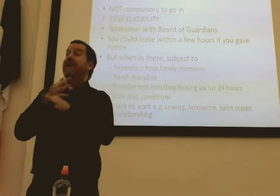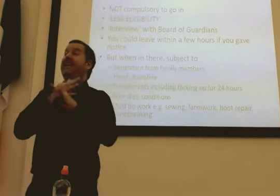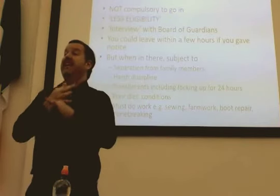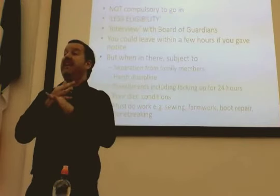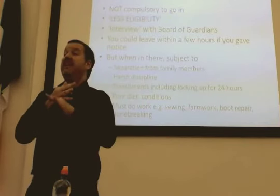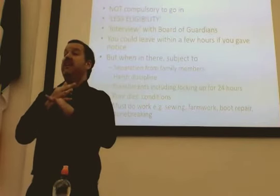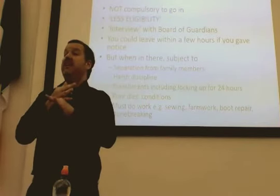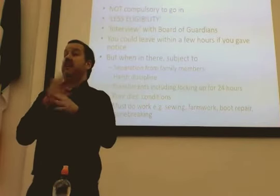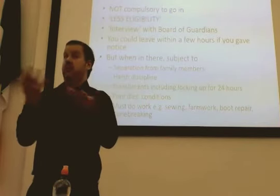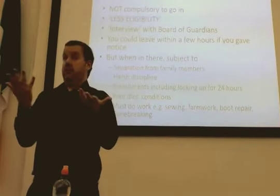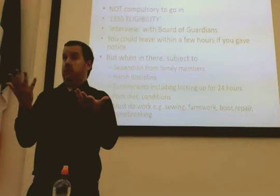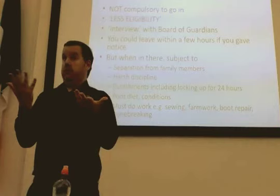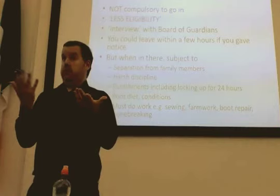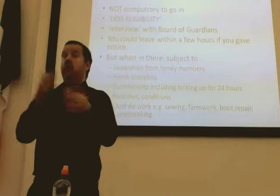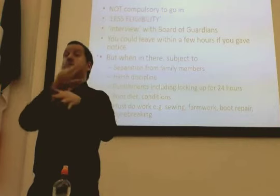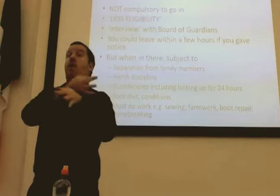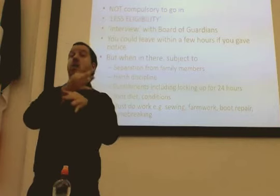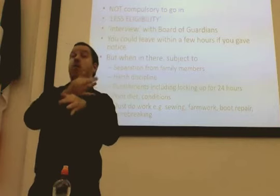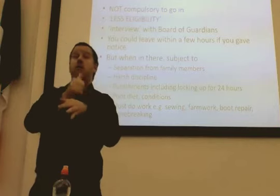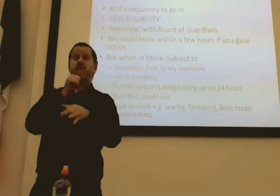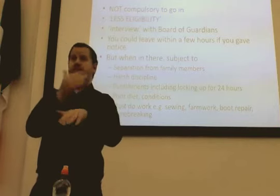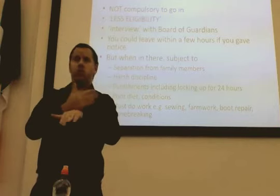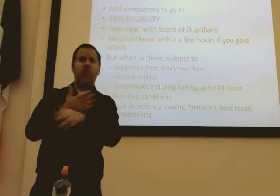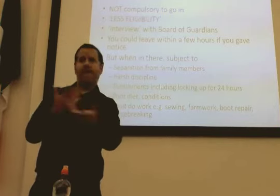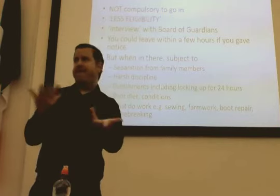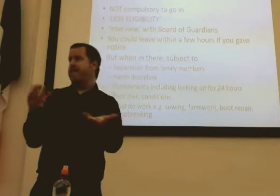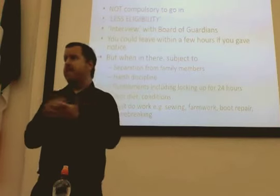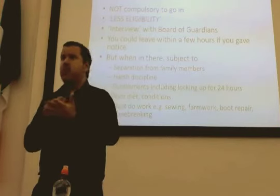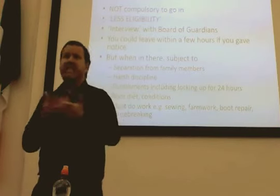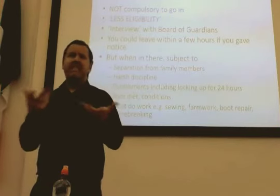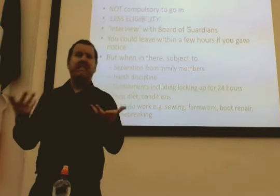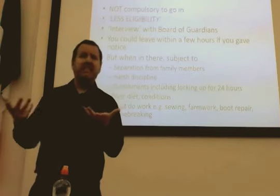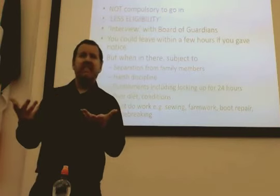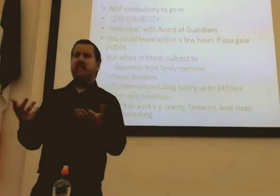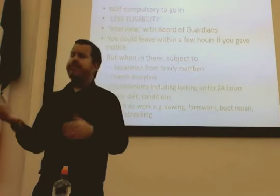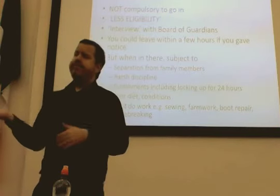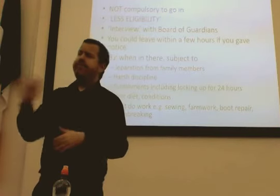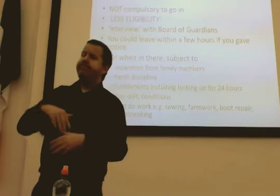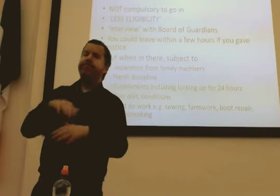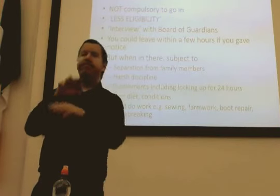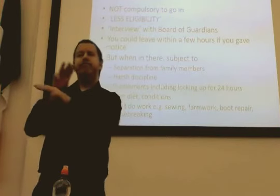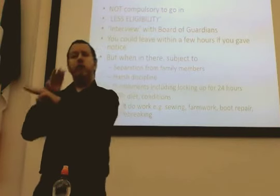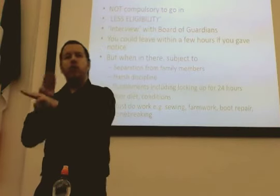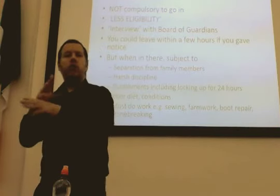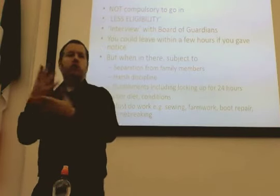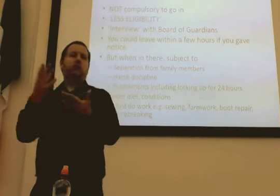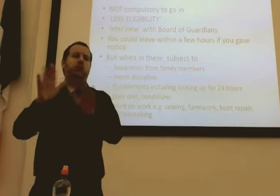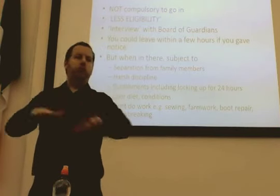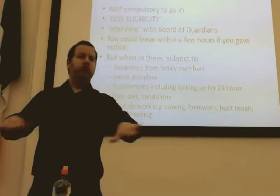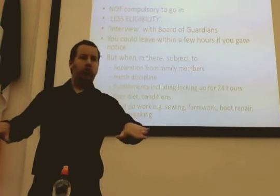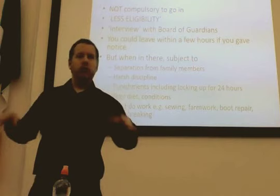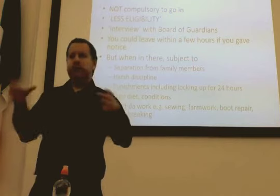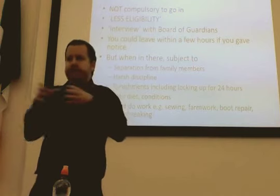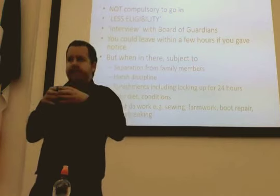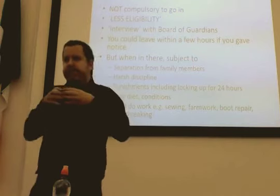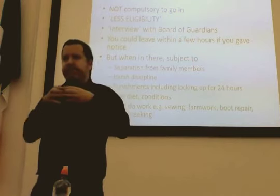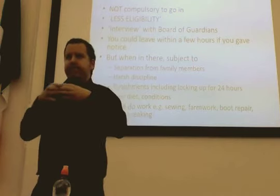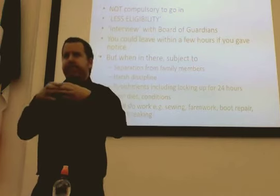Now, if you imagine a family left with no options, where the father couldn't get a job and decided to bring the family, the